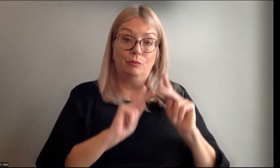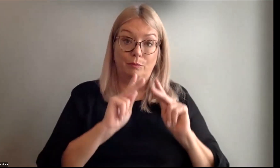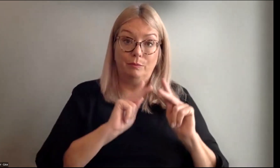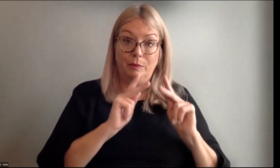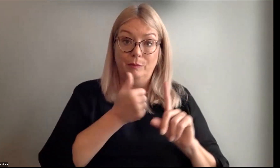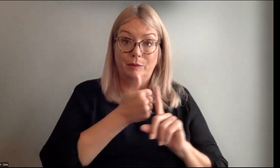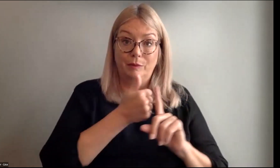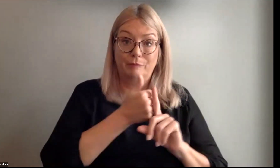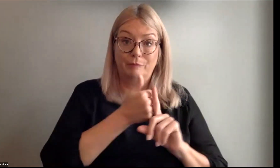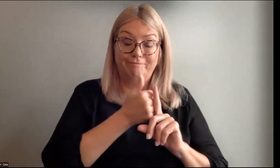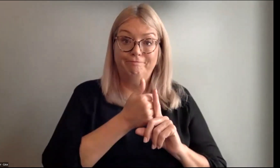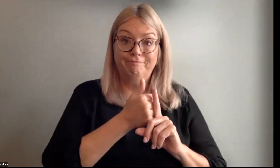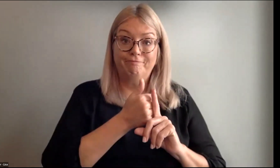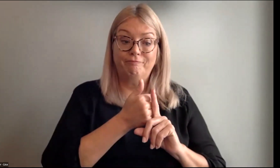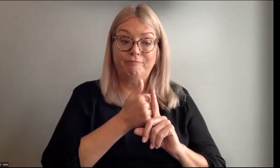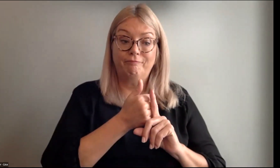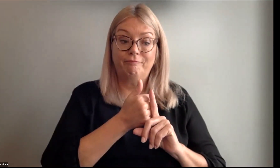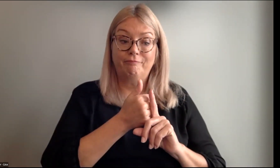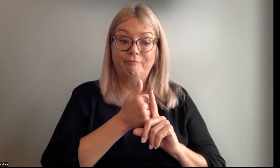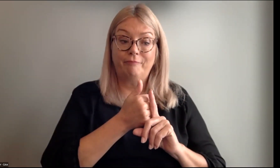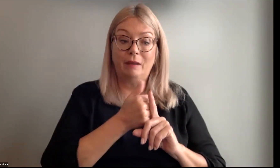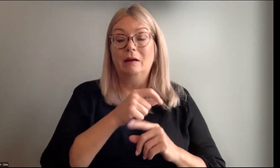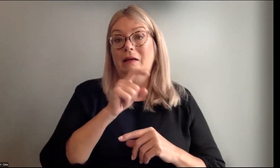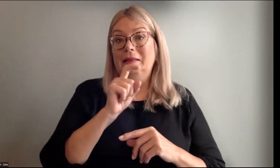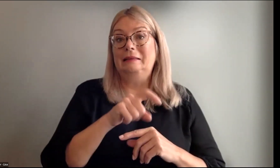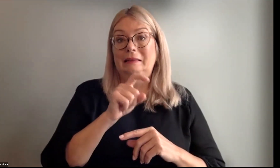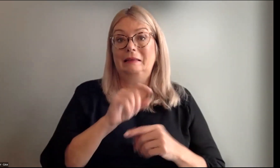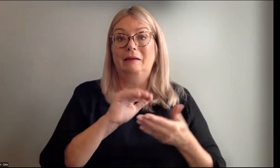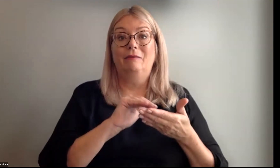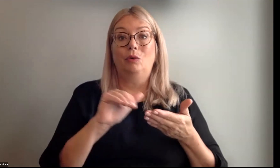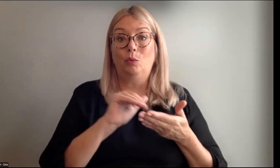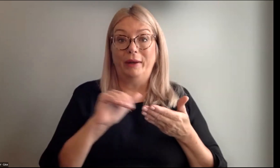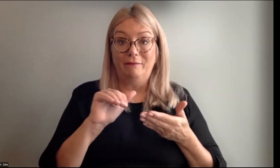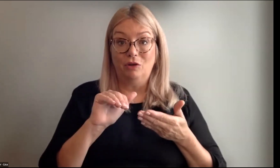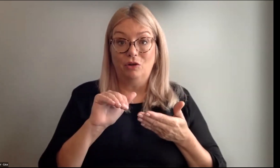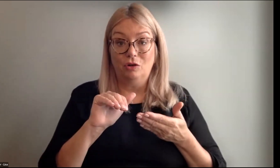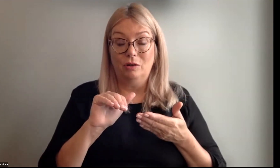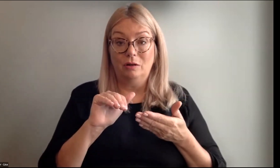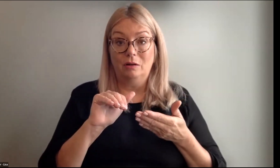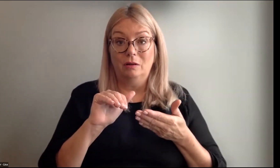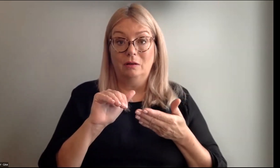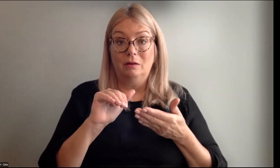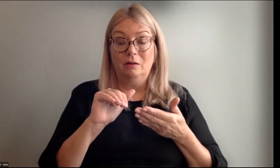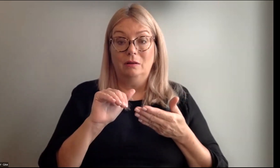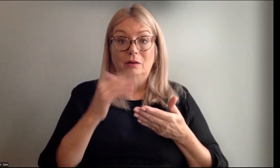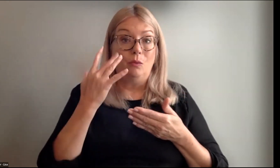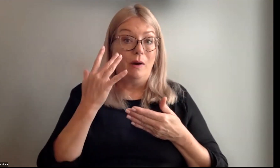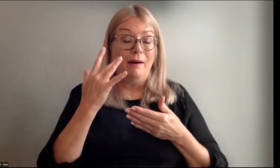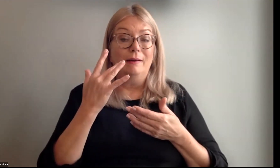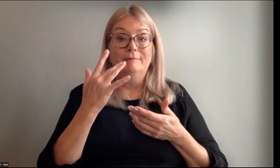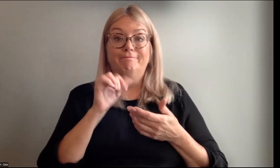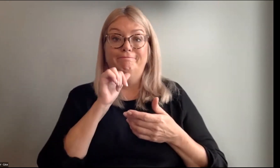they are particularly likely to be in need of a waiver because they are not likely to be in a position